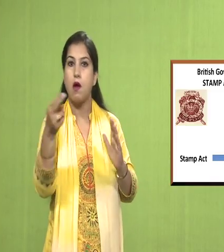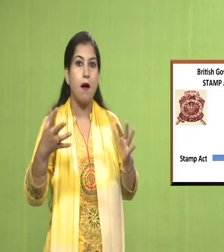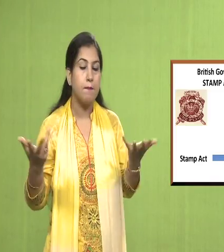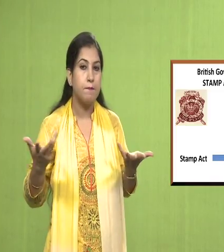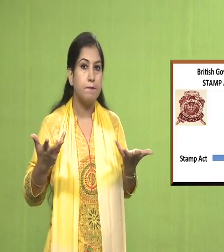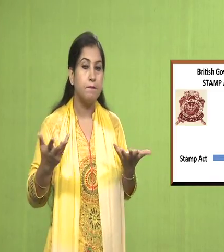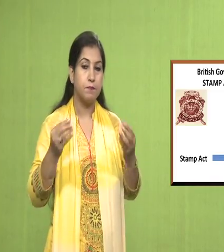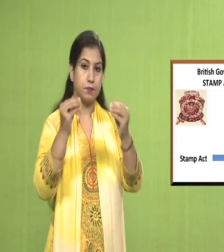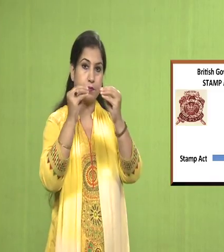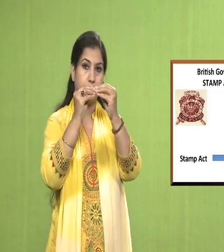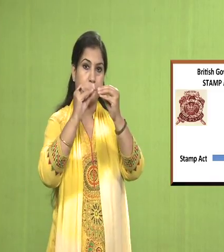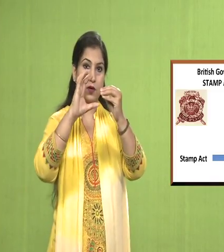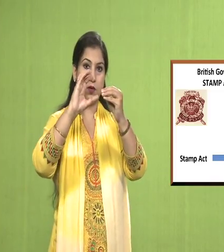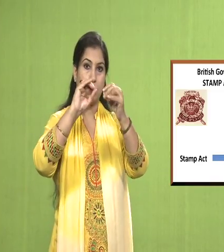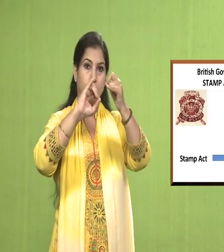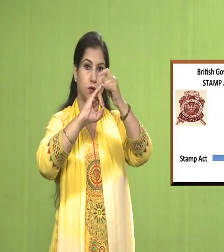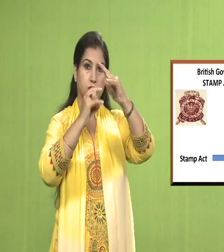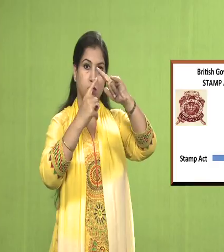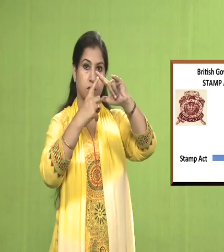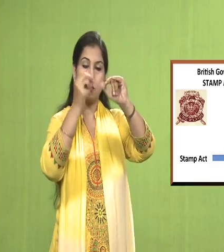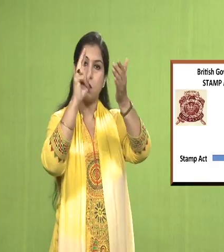as Boston Tea Party.